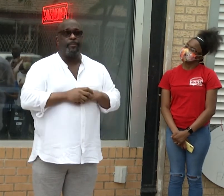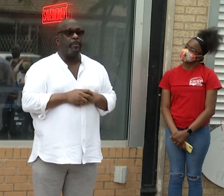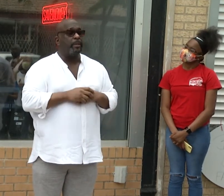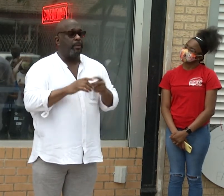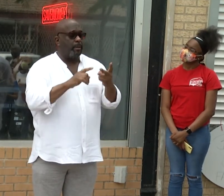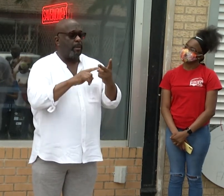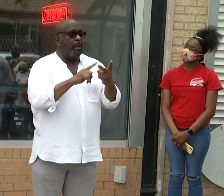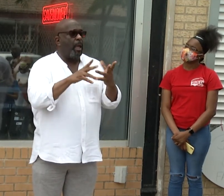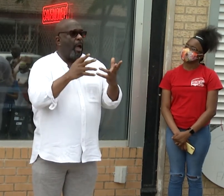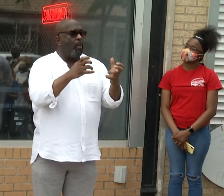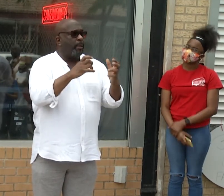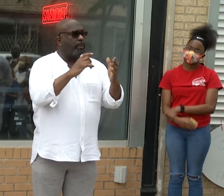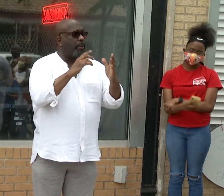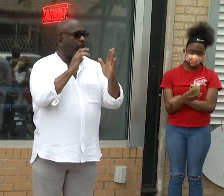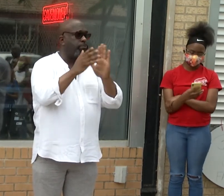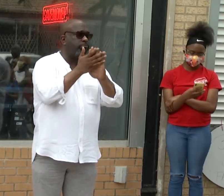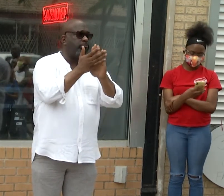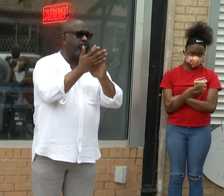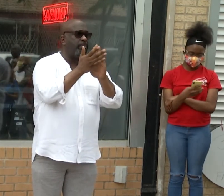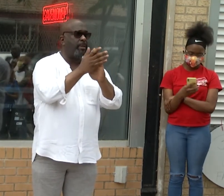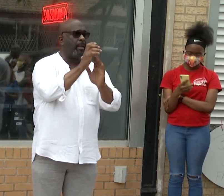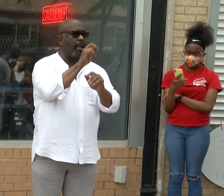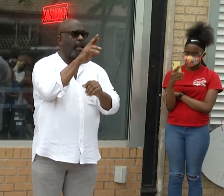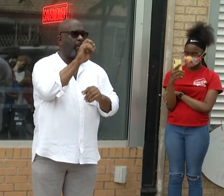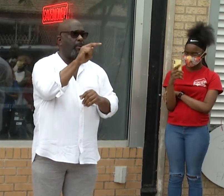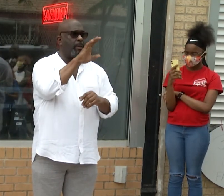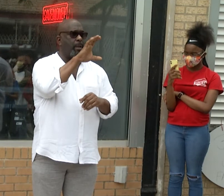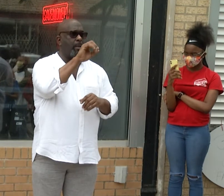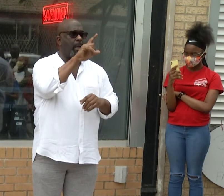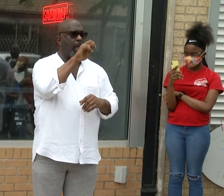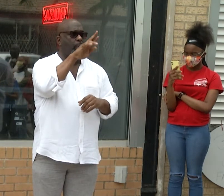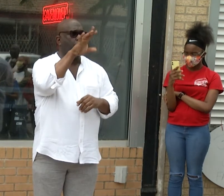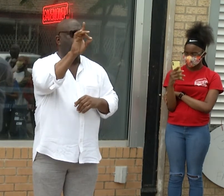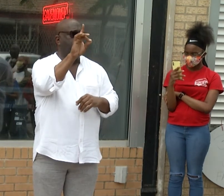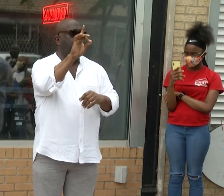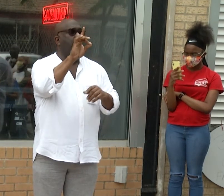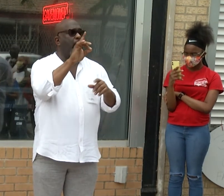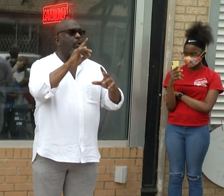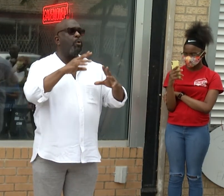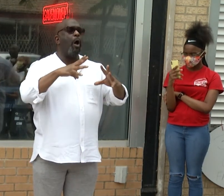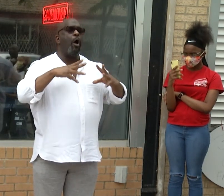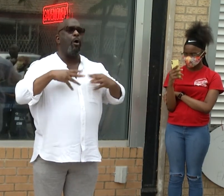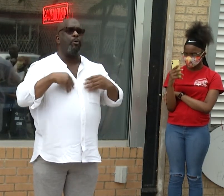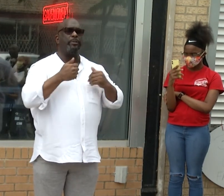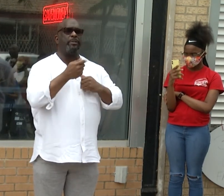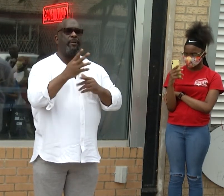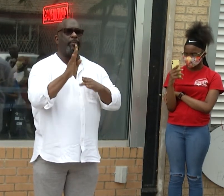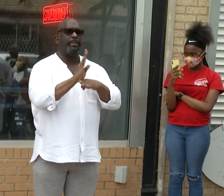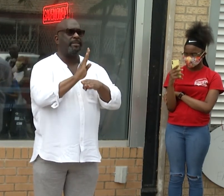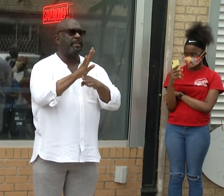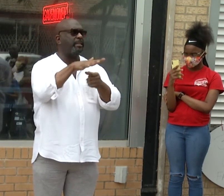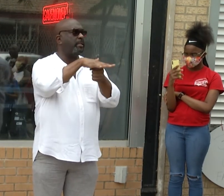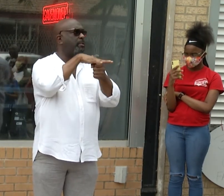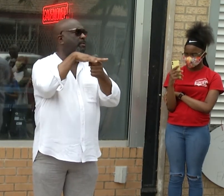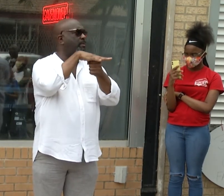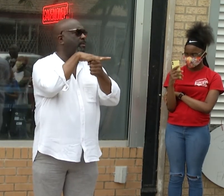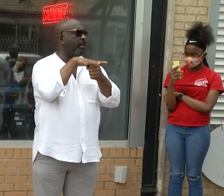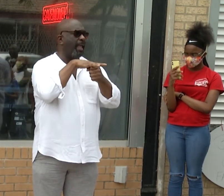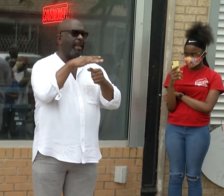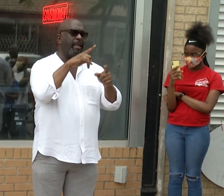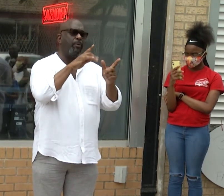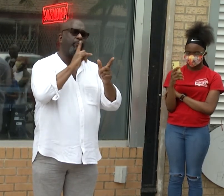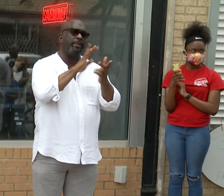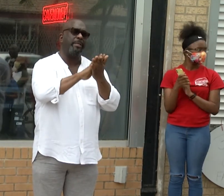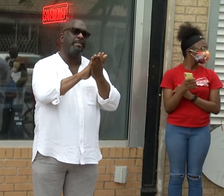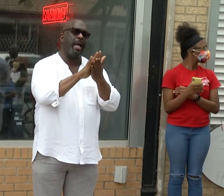And I want to acknowledge Aaron Collard, who is the property owner of several of the businesses along here and was good enough to encourage some of